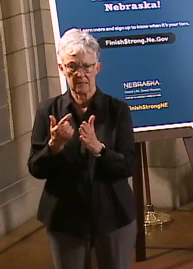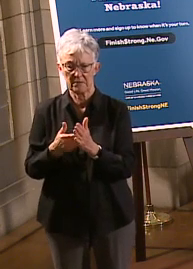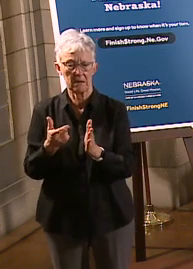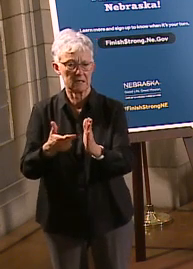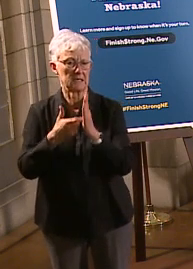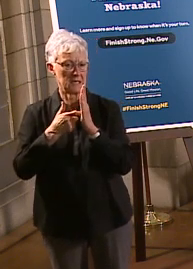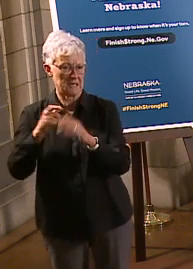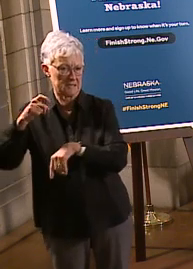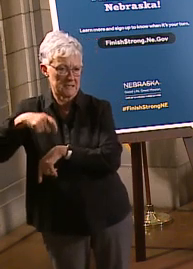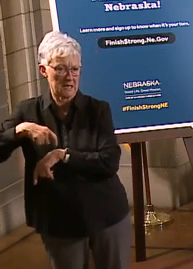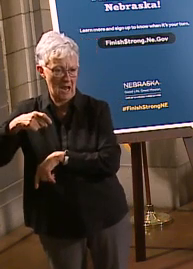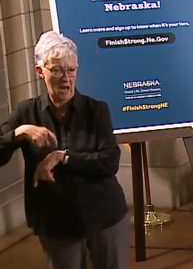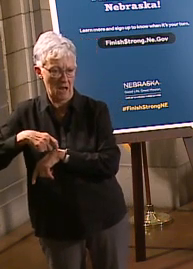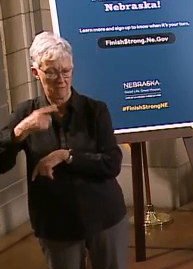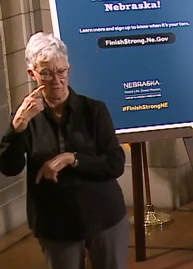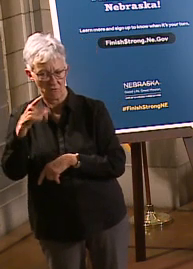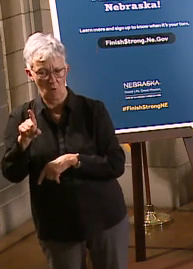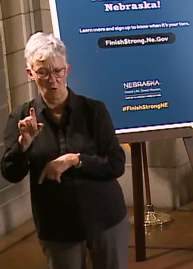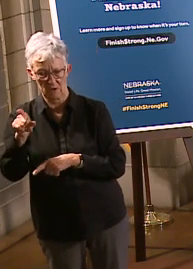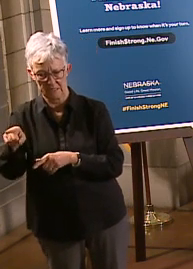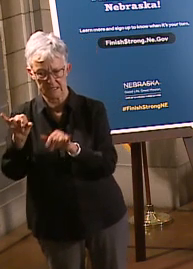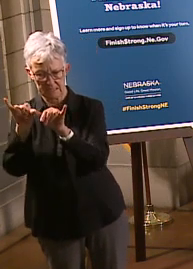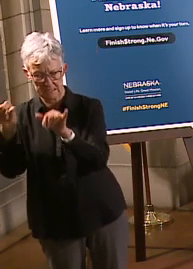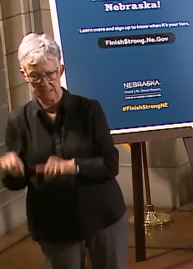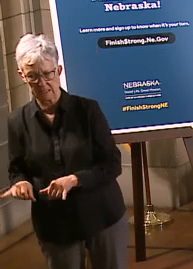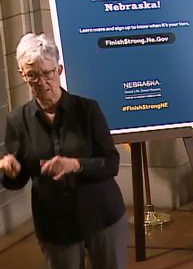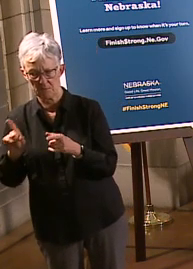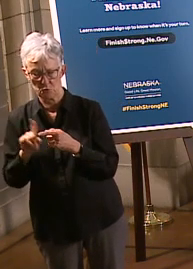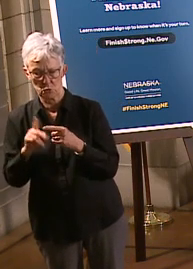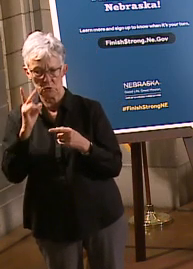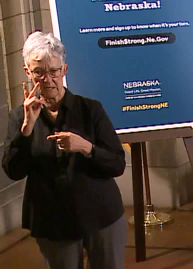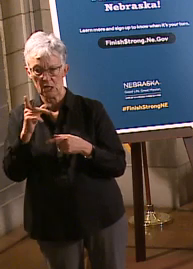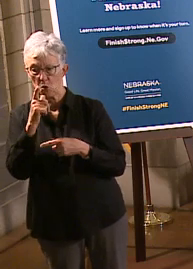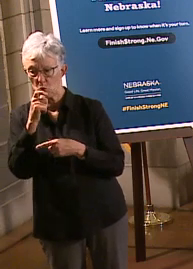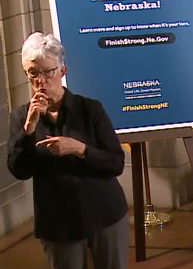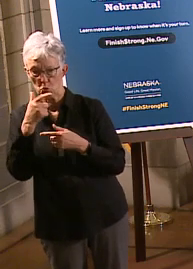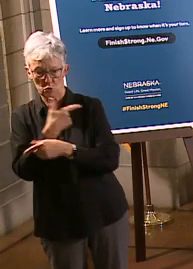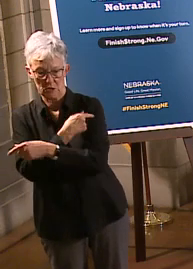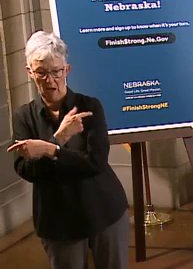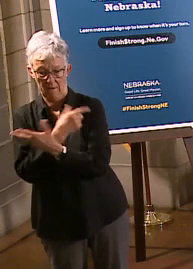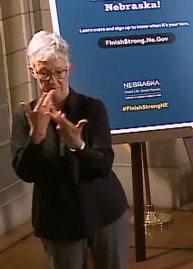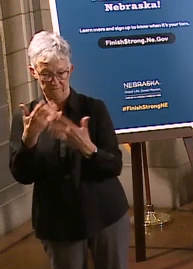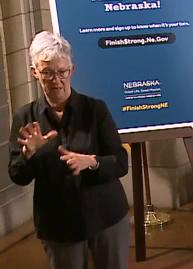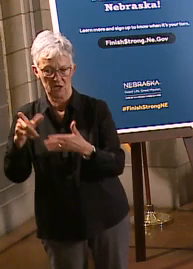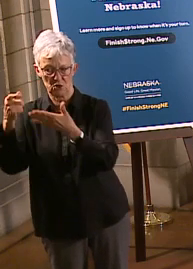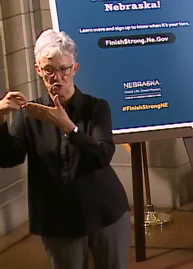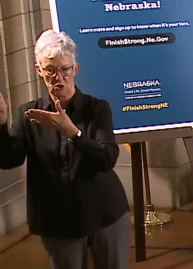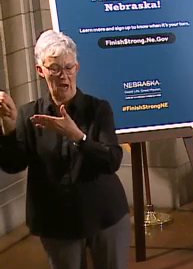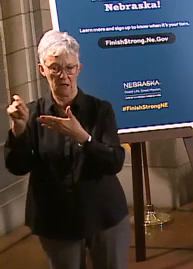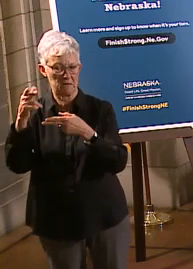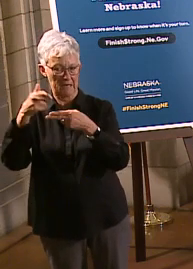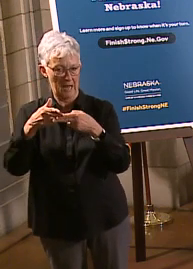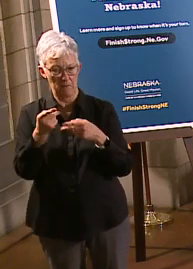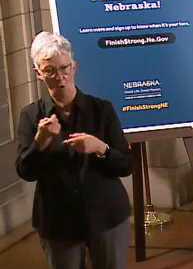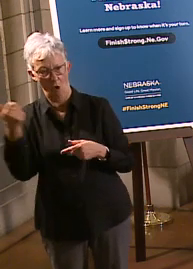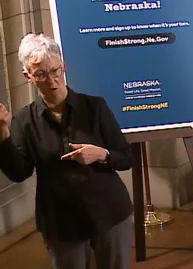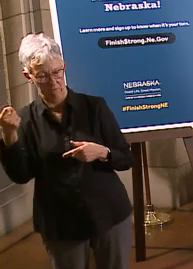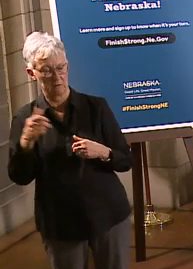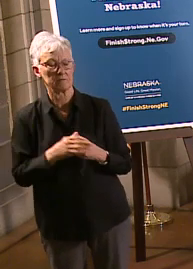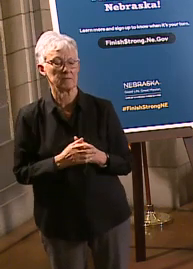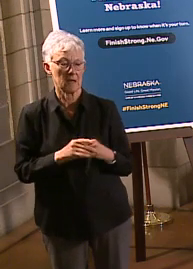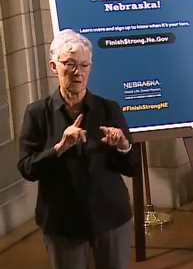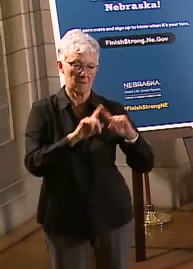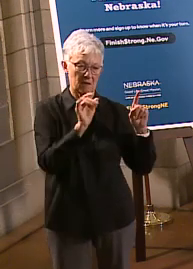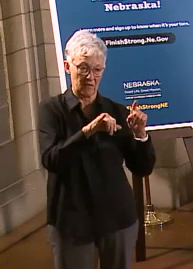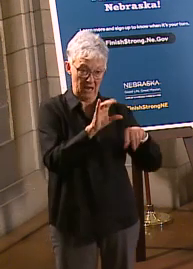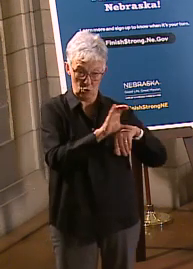you can just ignore the email in that case. But the system is really great about reaching out to you through email. And again,